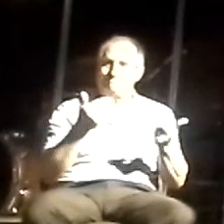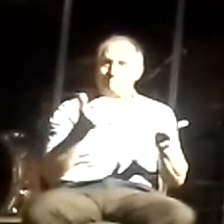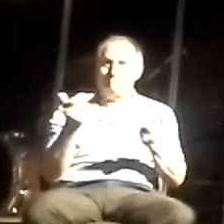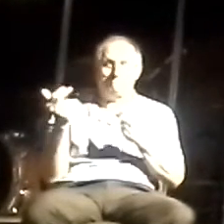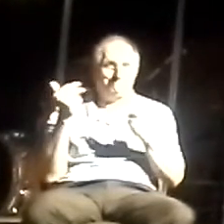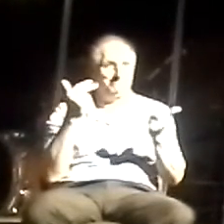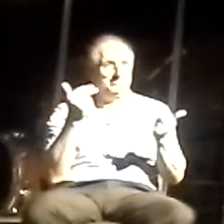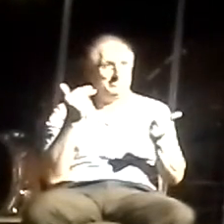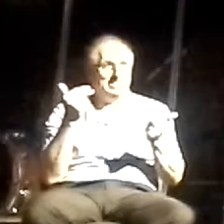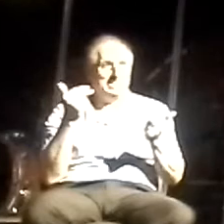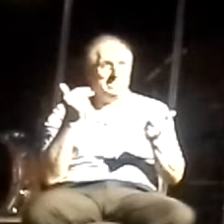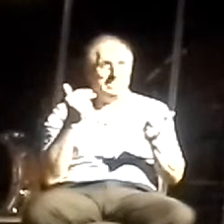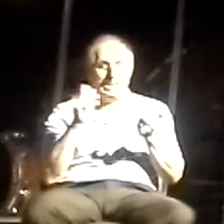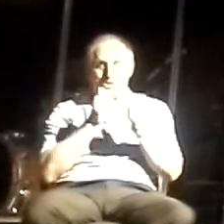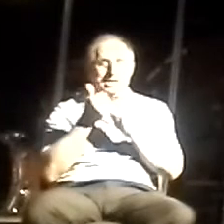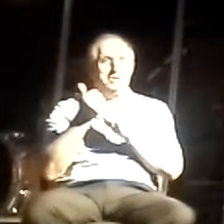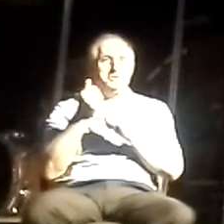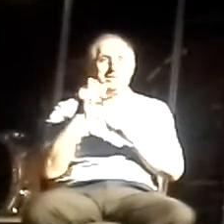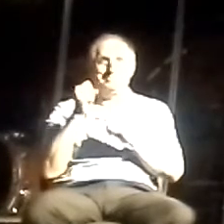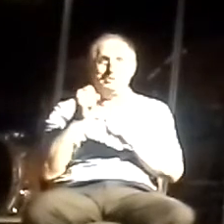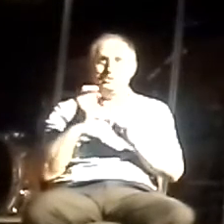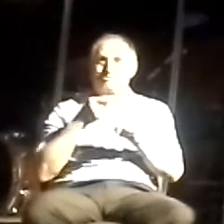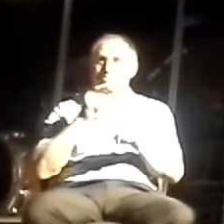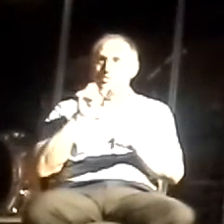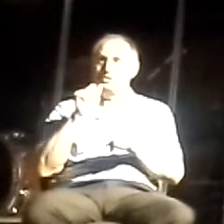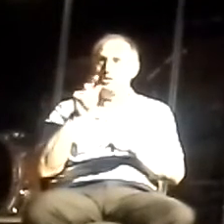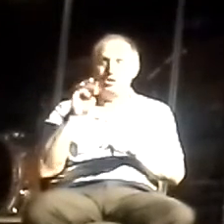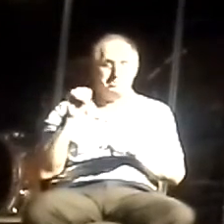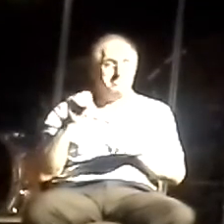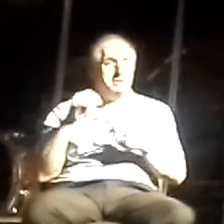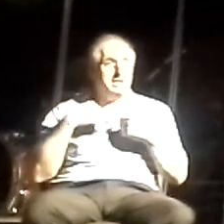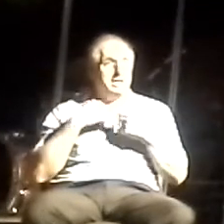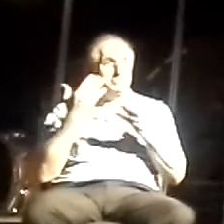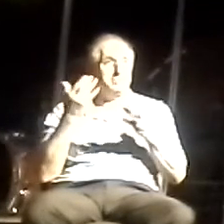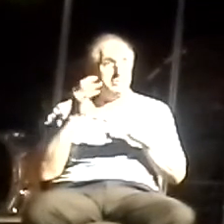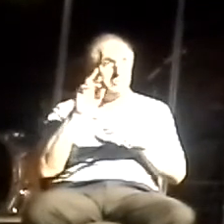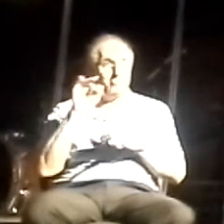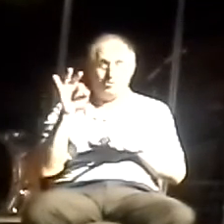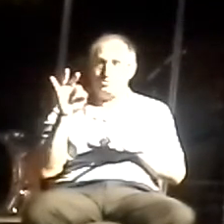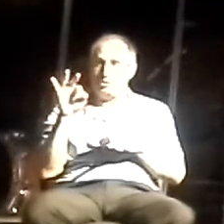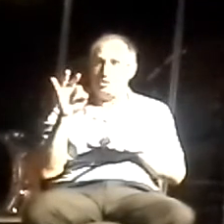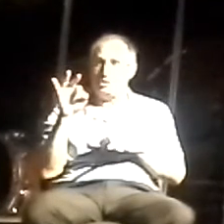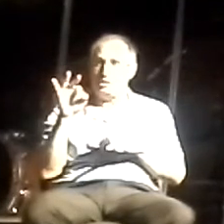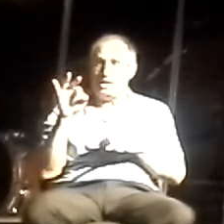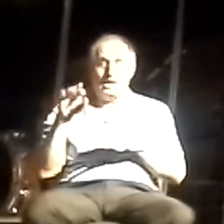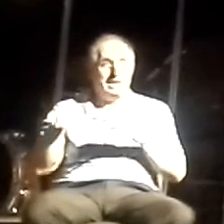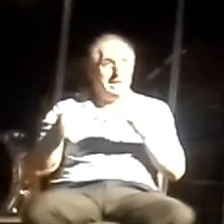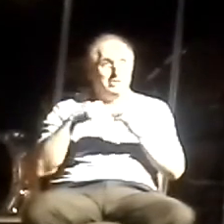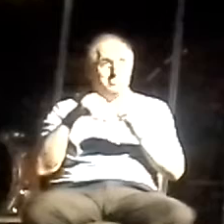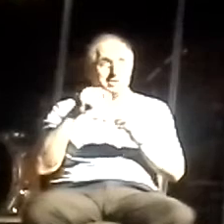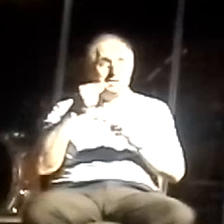don't know how you get milk out of an almond, but I've got some in my refrigerator. I put it on my granola.